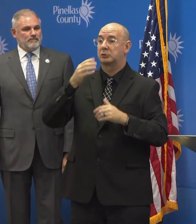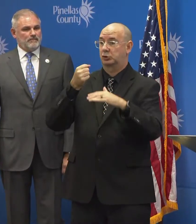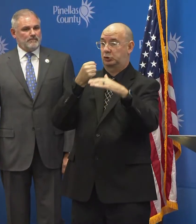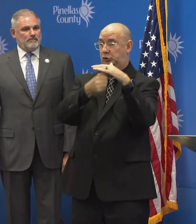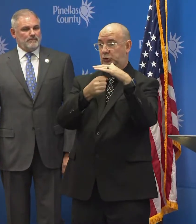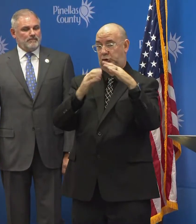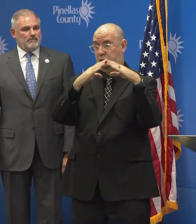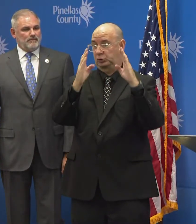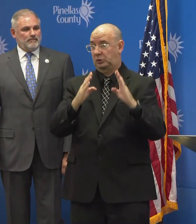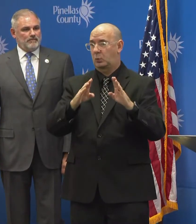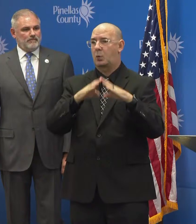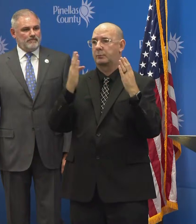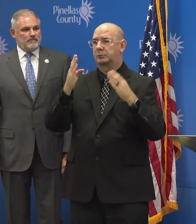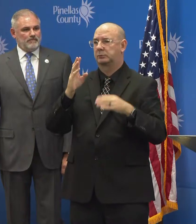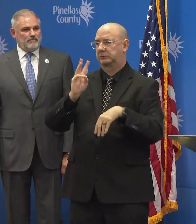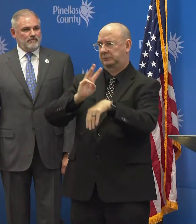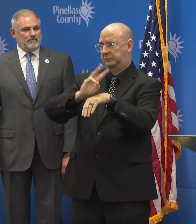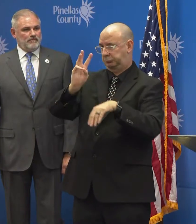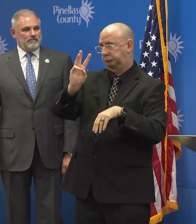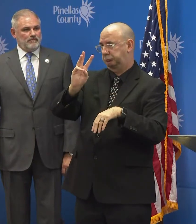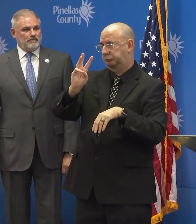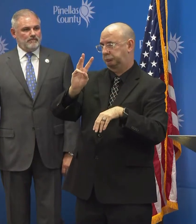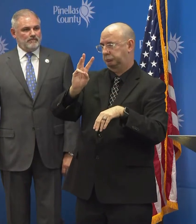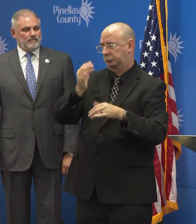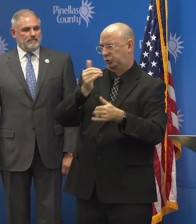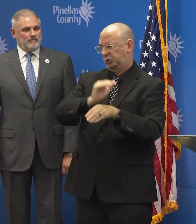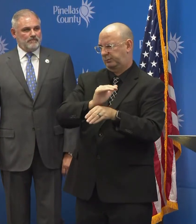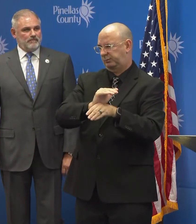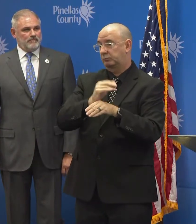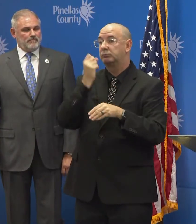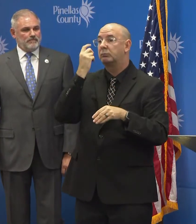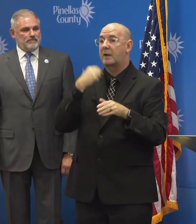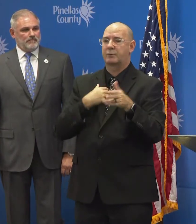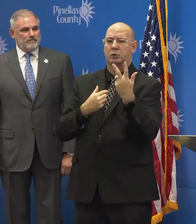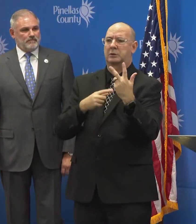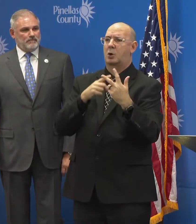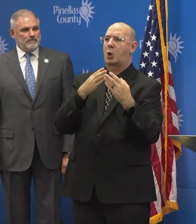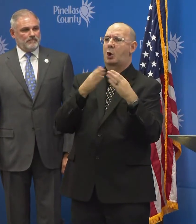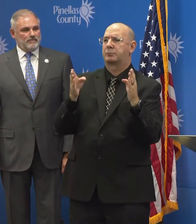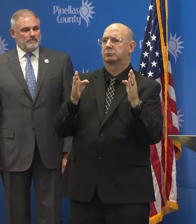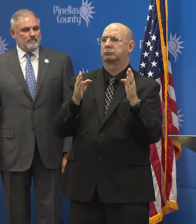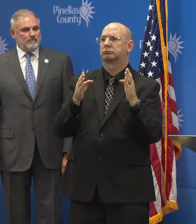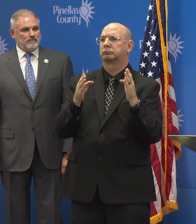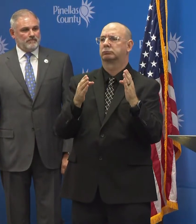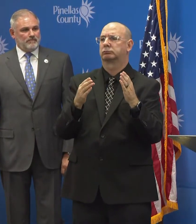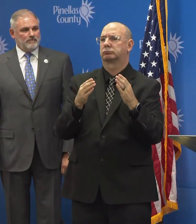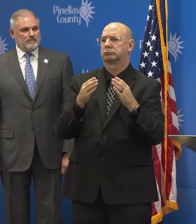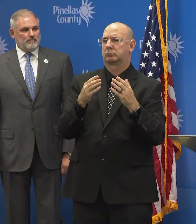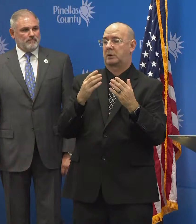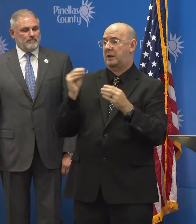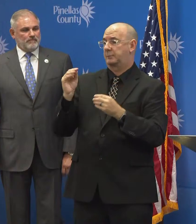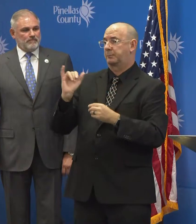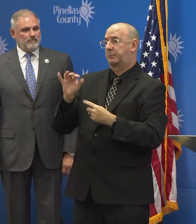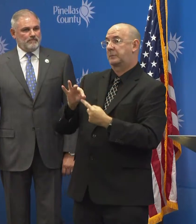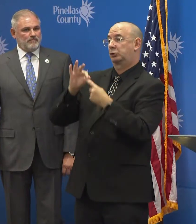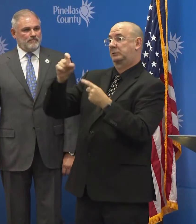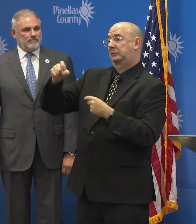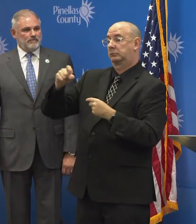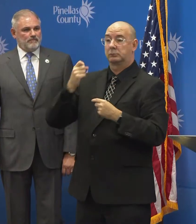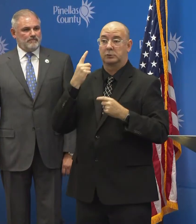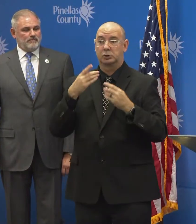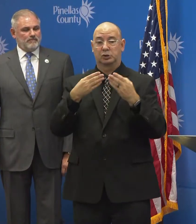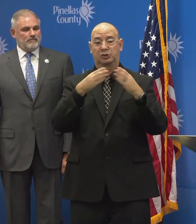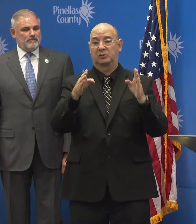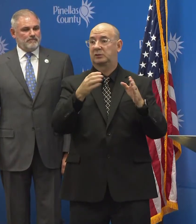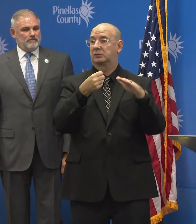will have 3 general population shelters and our special needs shelters. The general population shelters are at Ross Norton